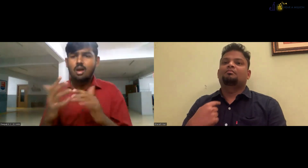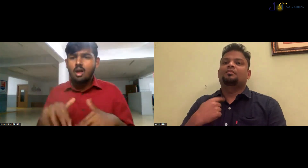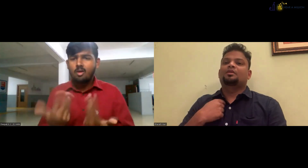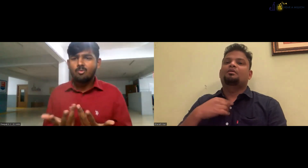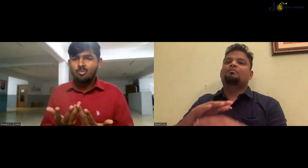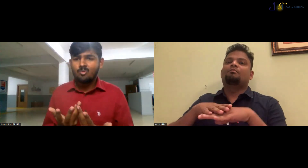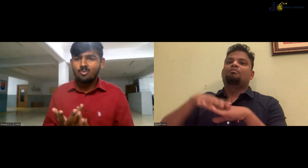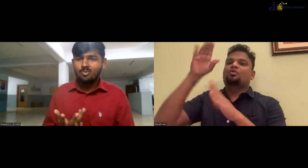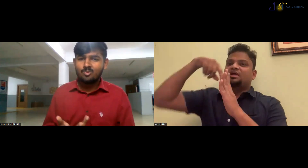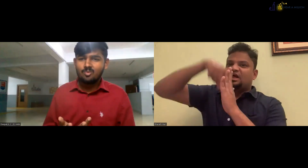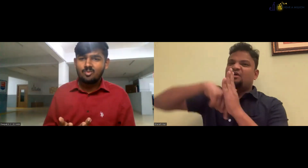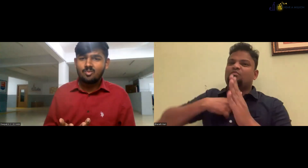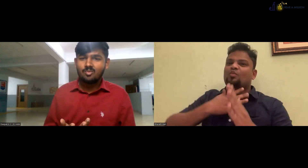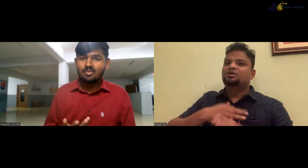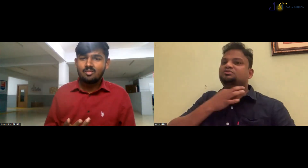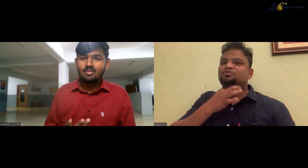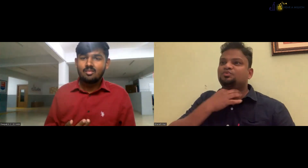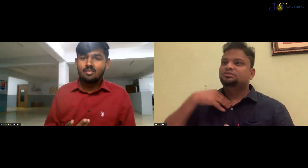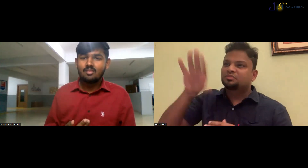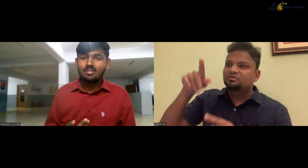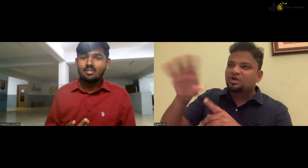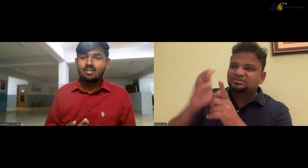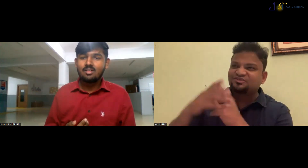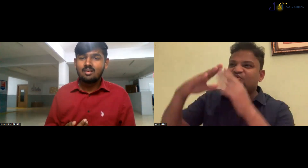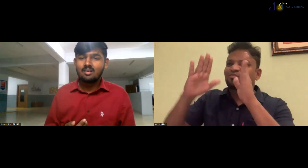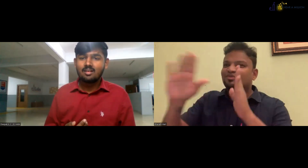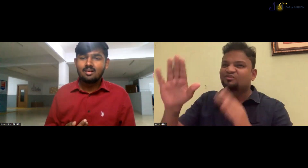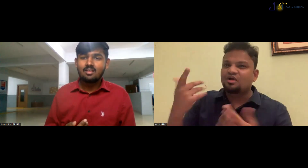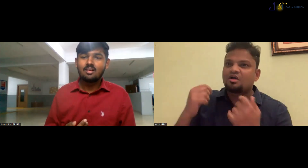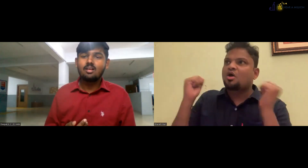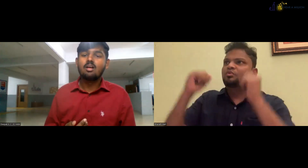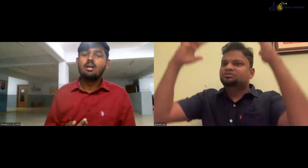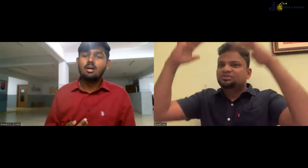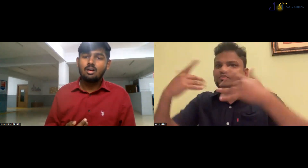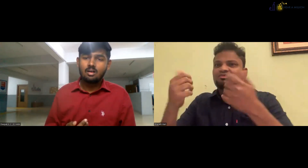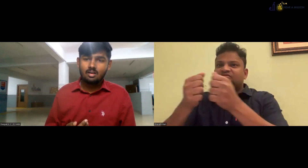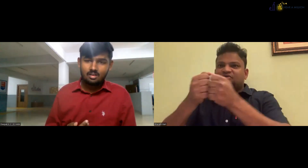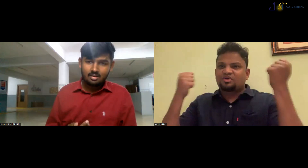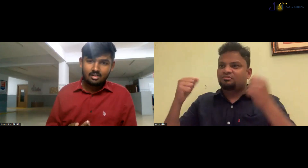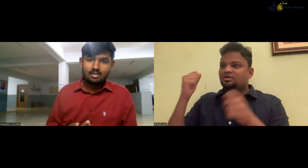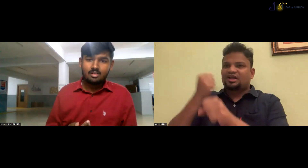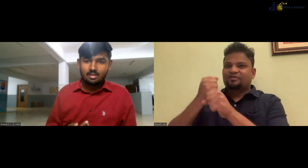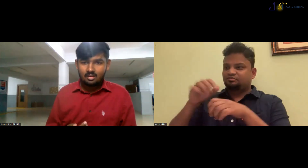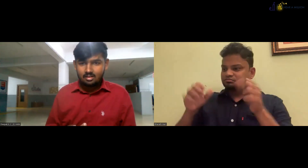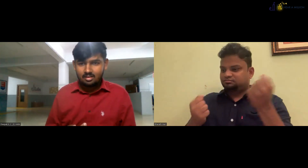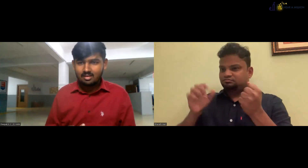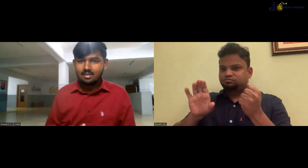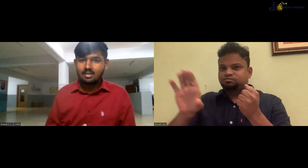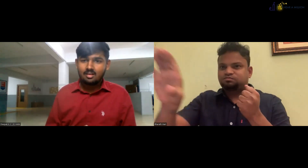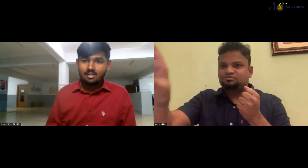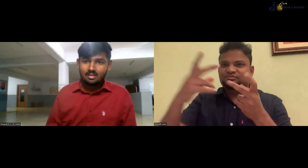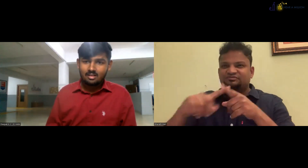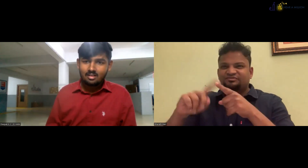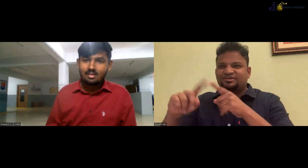you feel? I mean, were you nervous? So you know, I'm so interested to see what